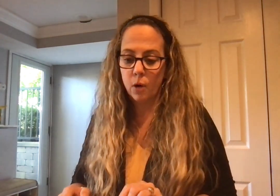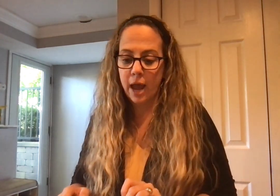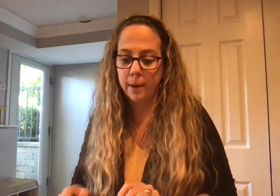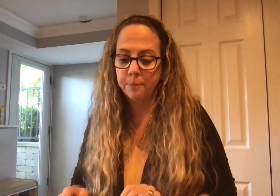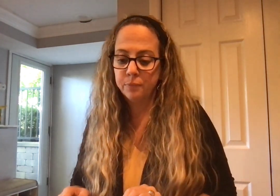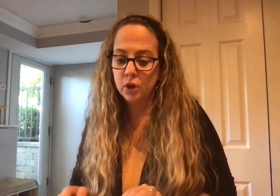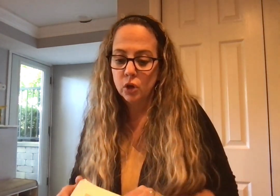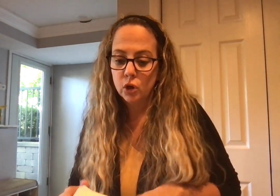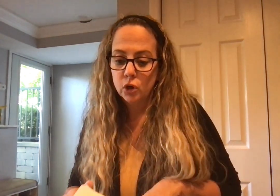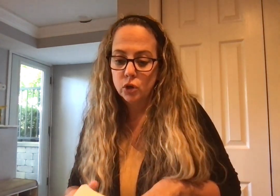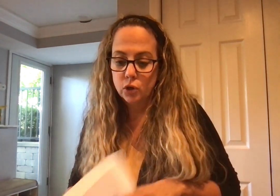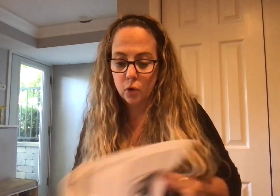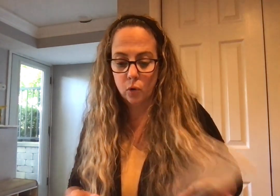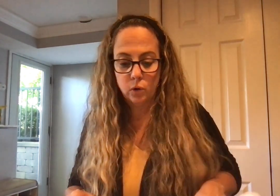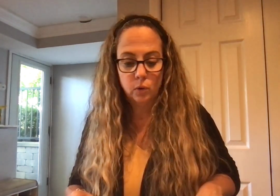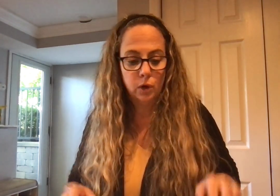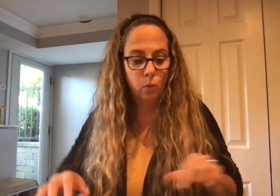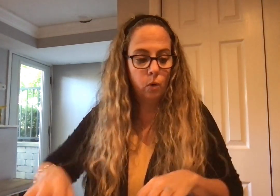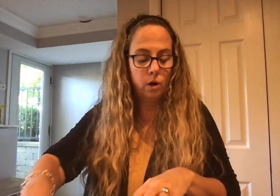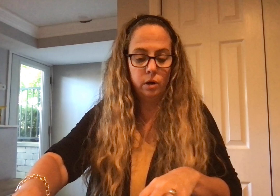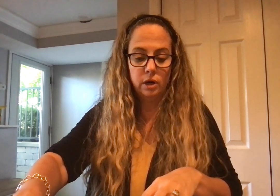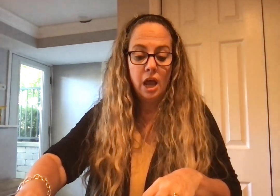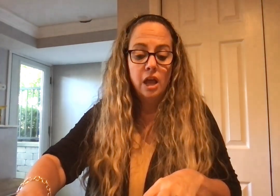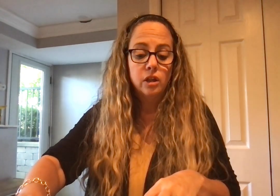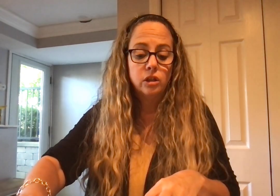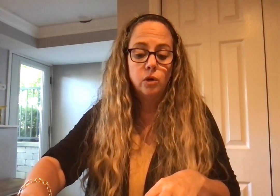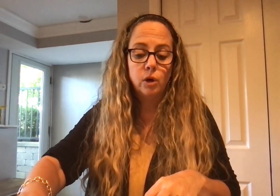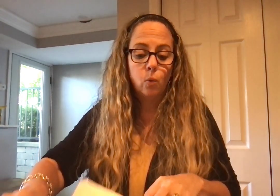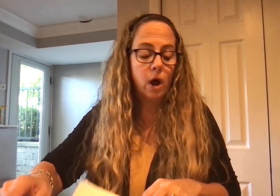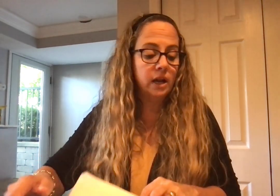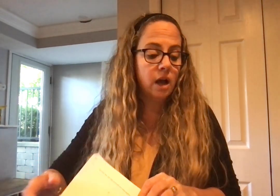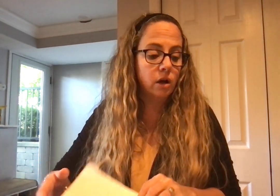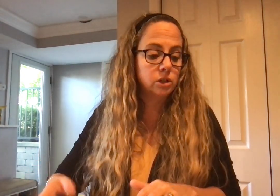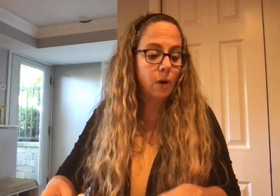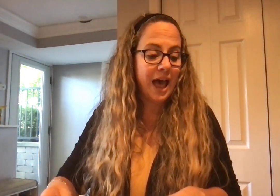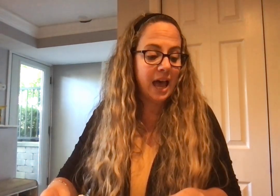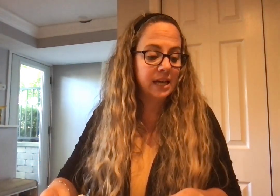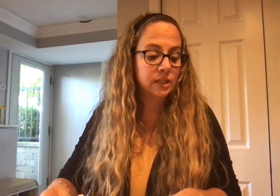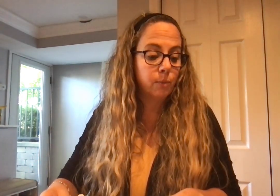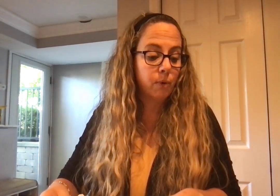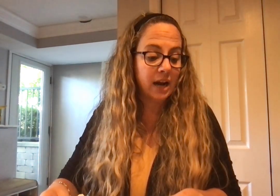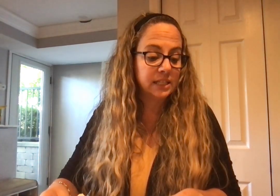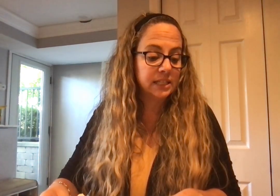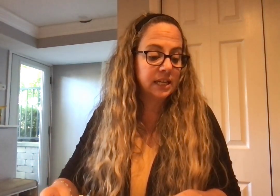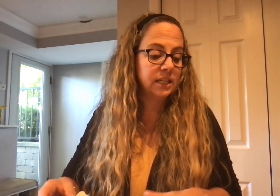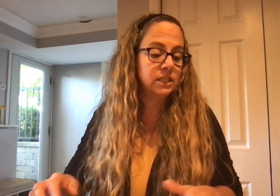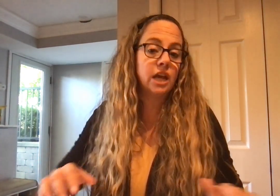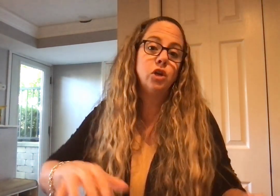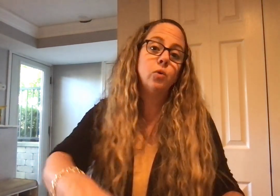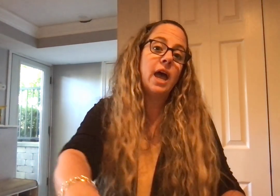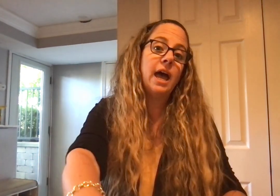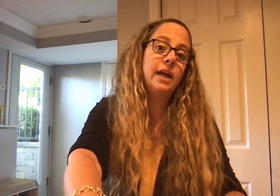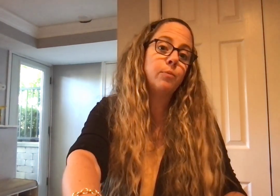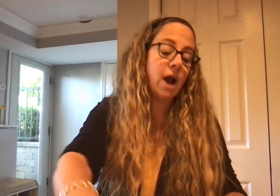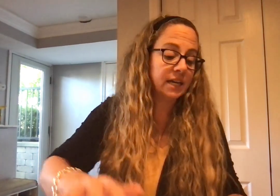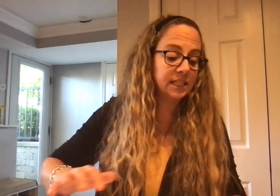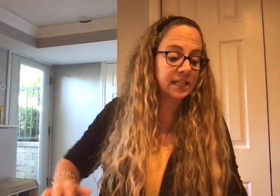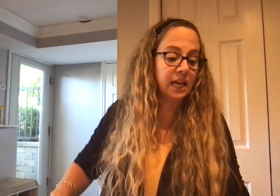Okay. So Unit 1 also has practice things that you can practice